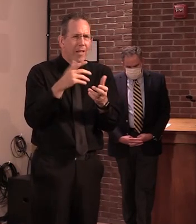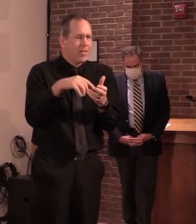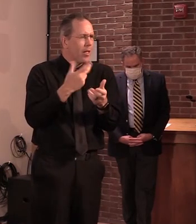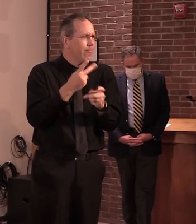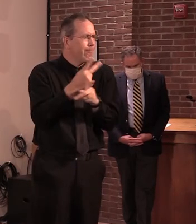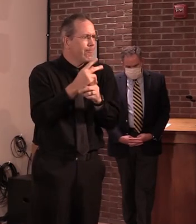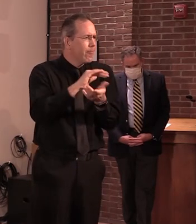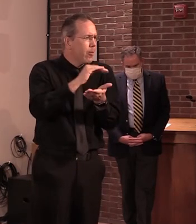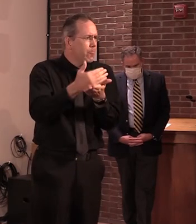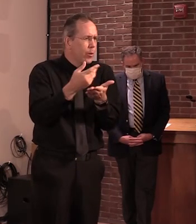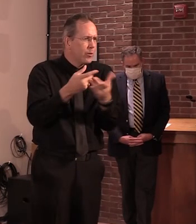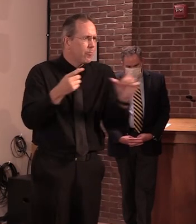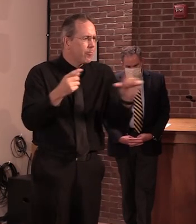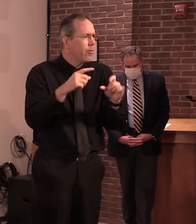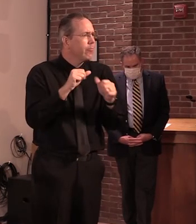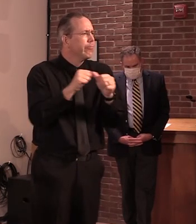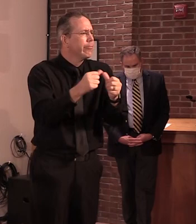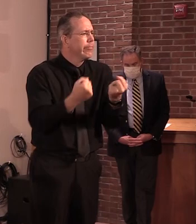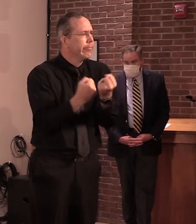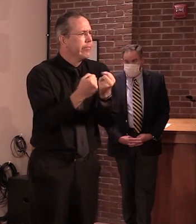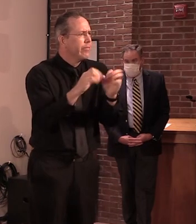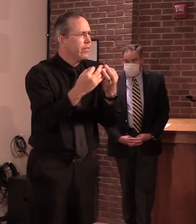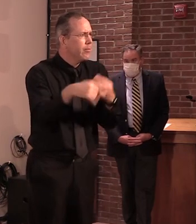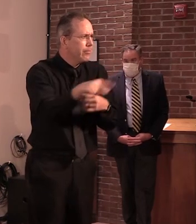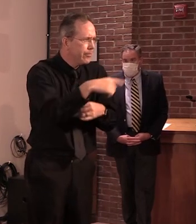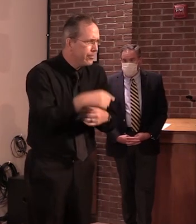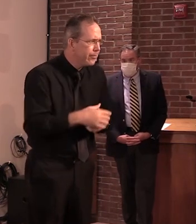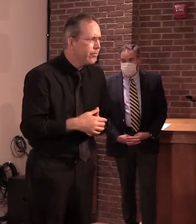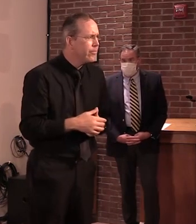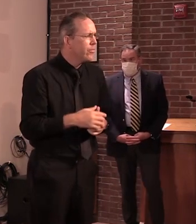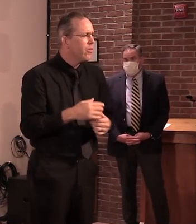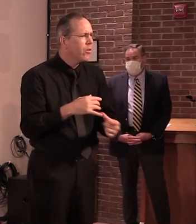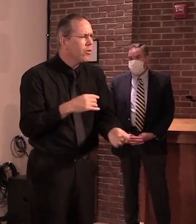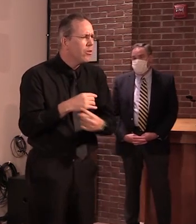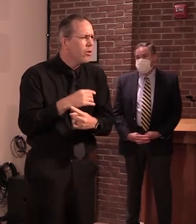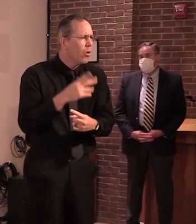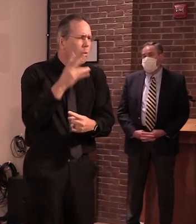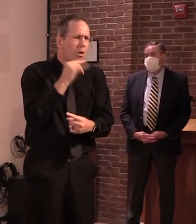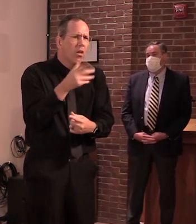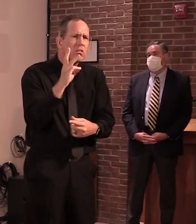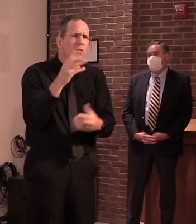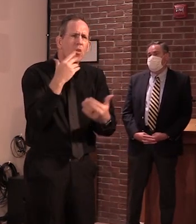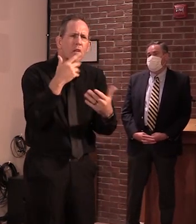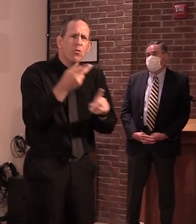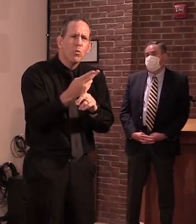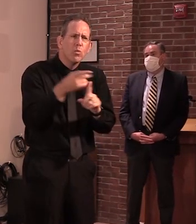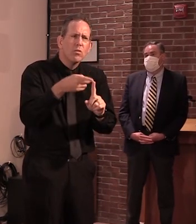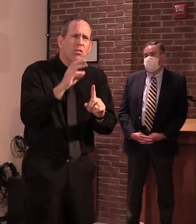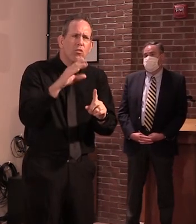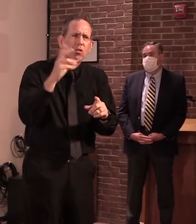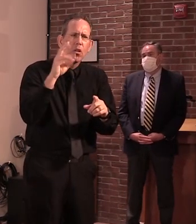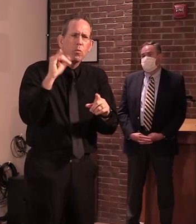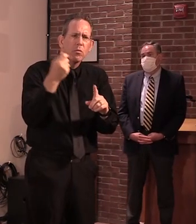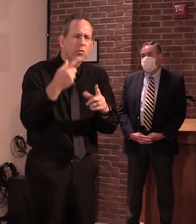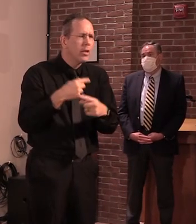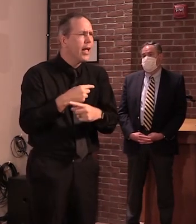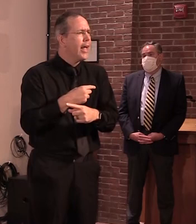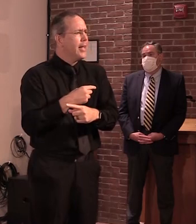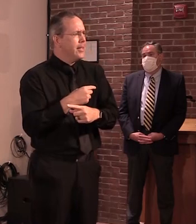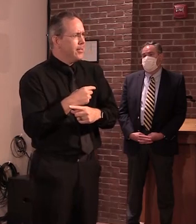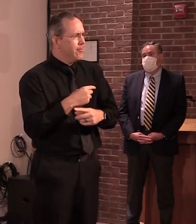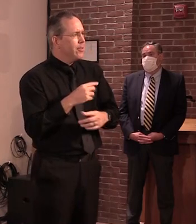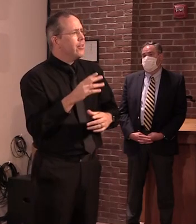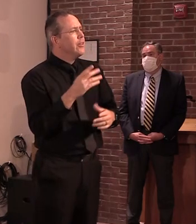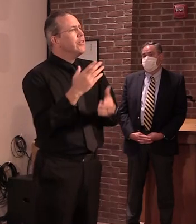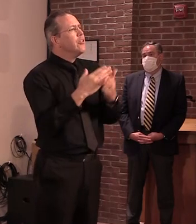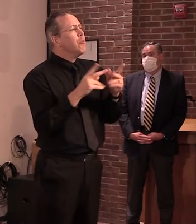benefits. Why don't you think it should be six? I think it's enough to keep some people home. I truly believe